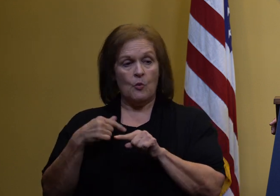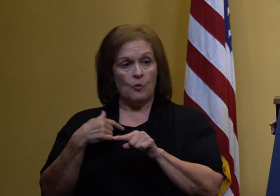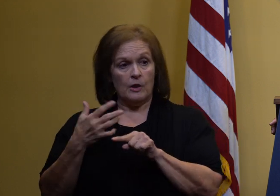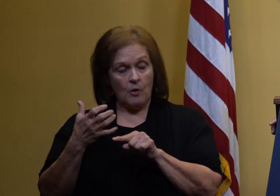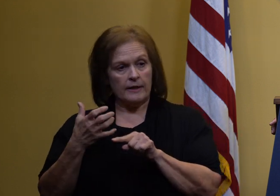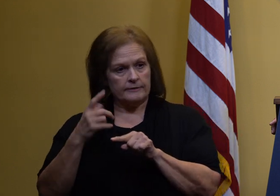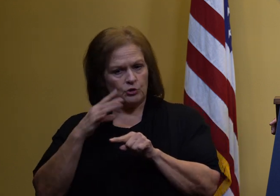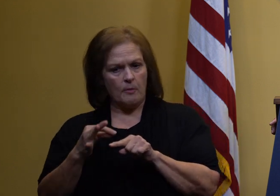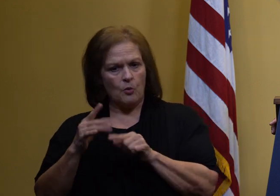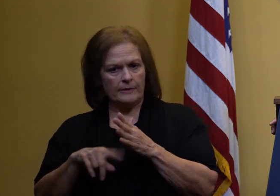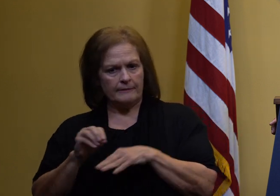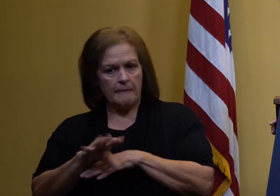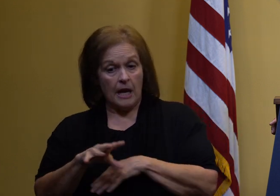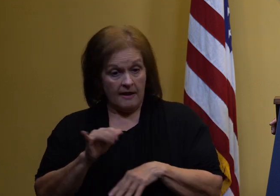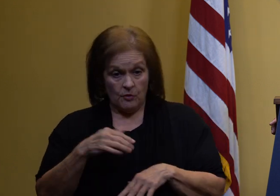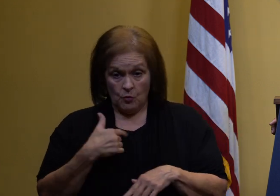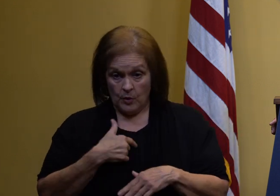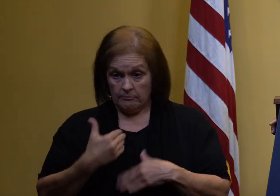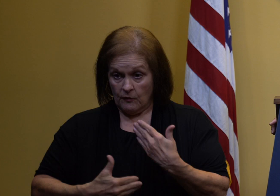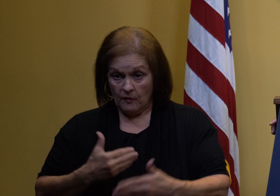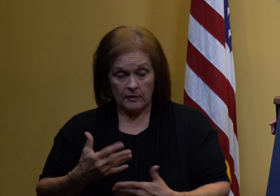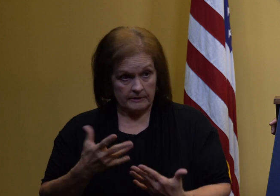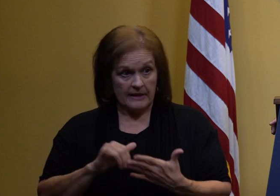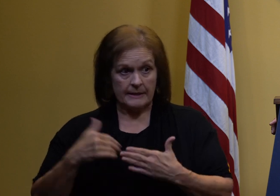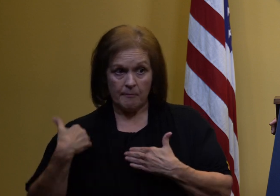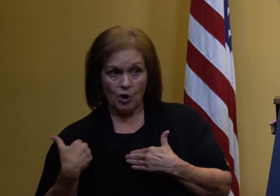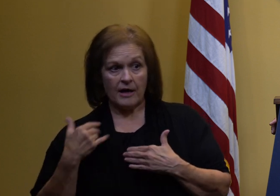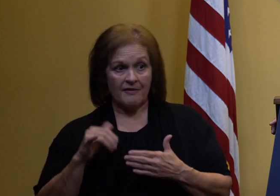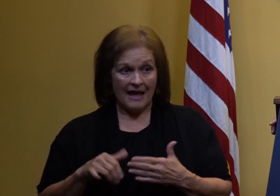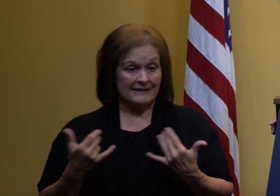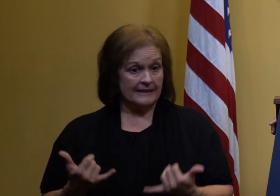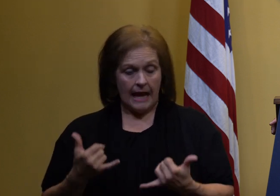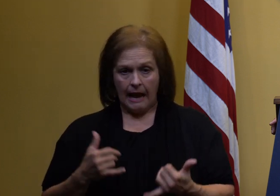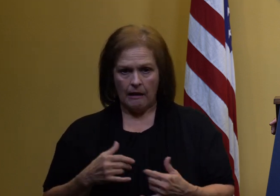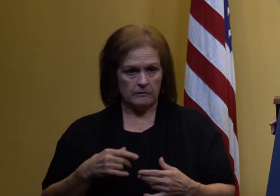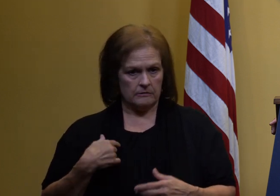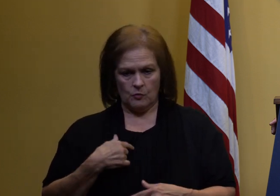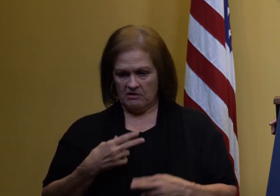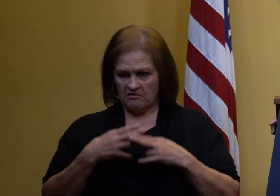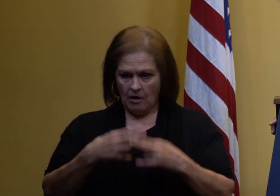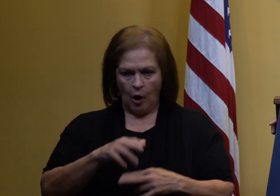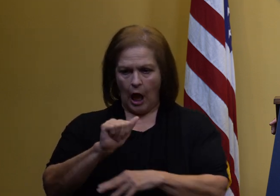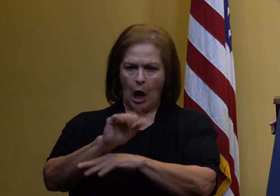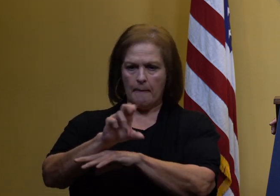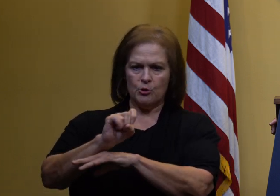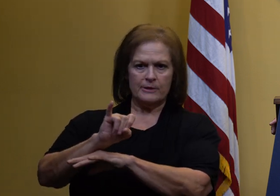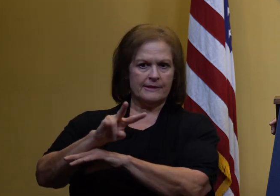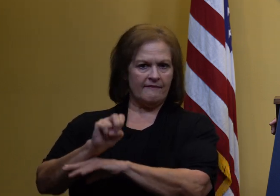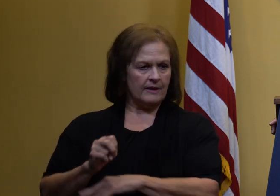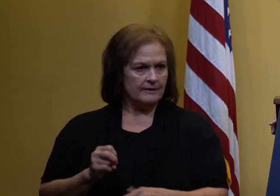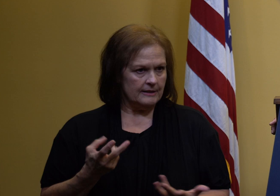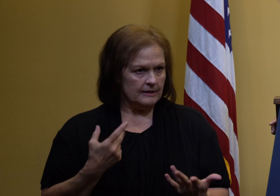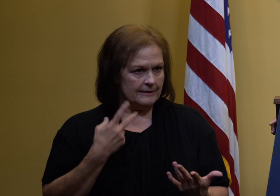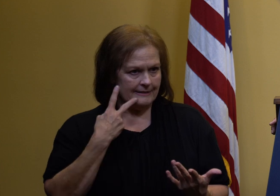the impact, meaning whether we move forward or not. It's a burden. It's now moved to being abusive. And we're seeing how that's played out,